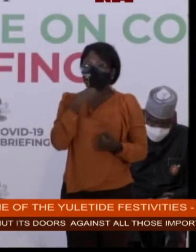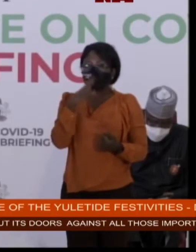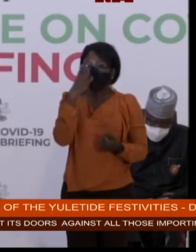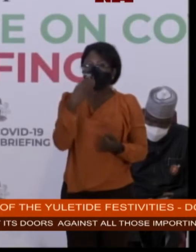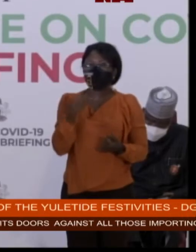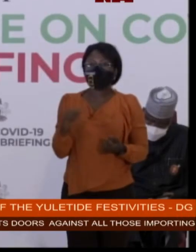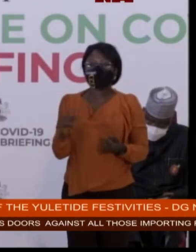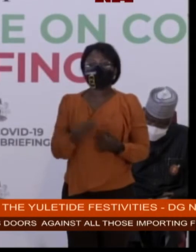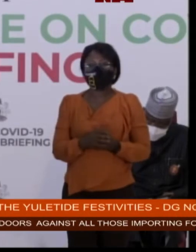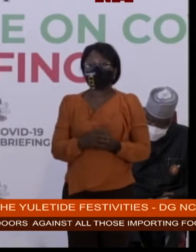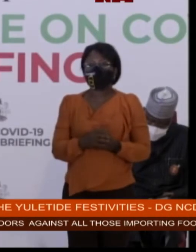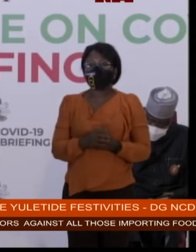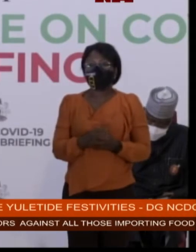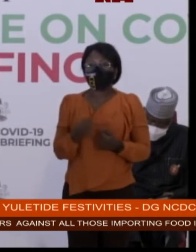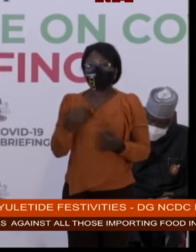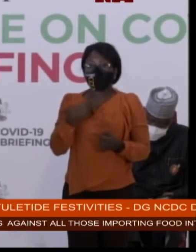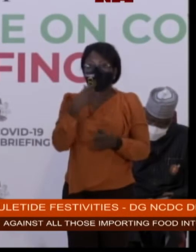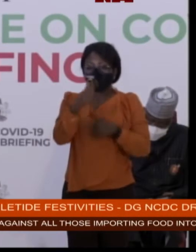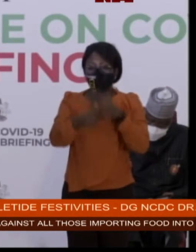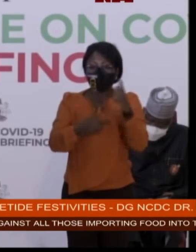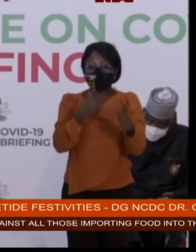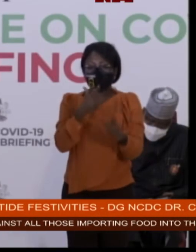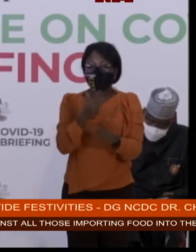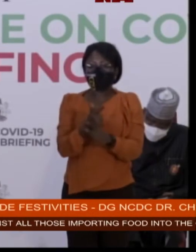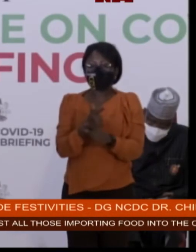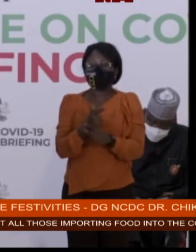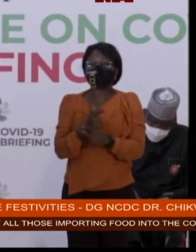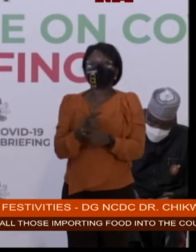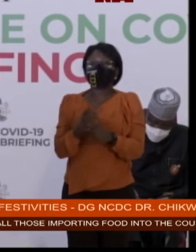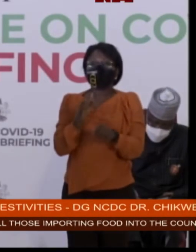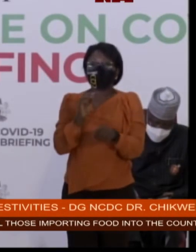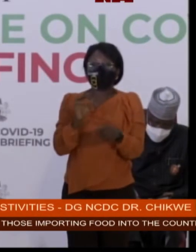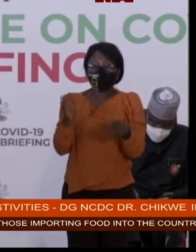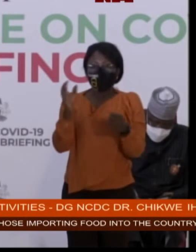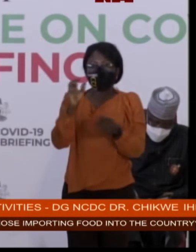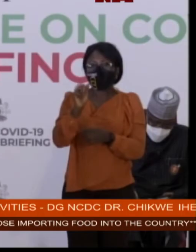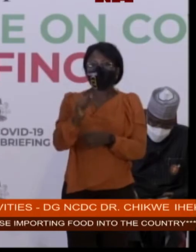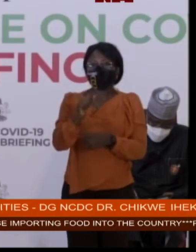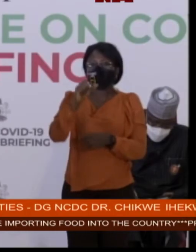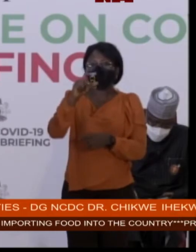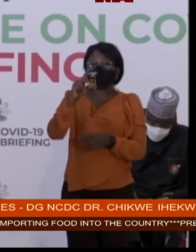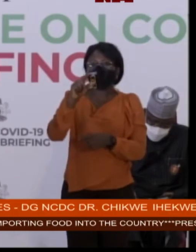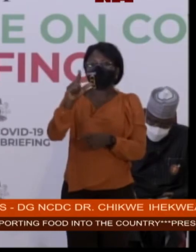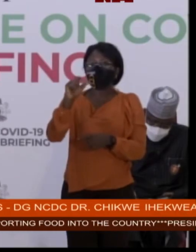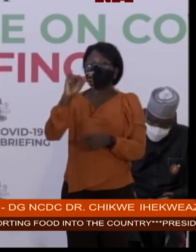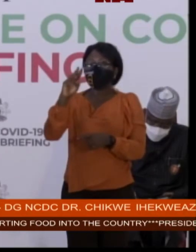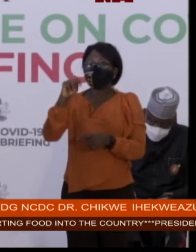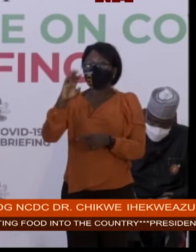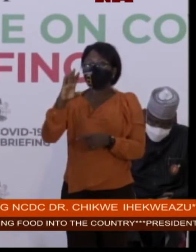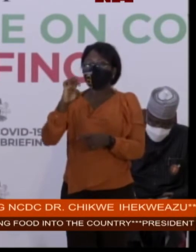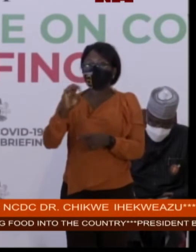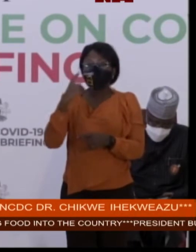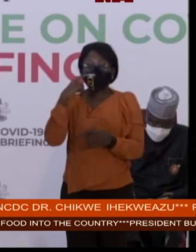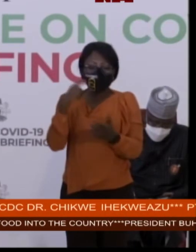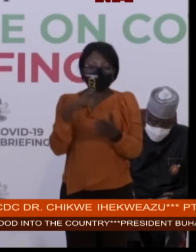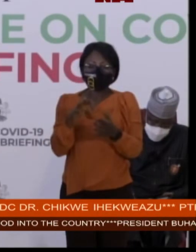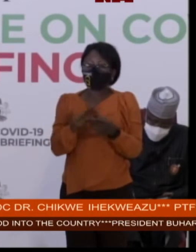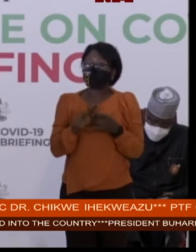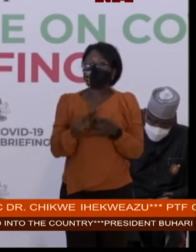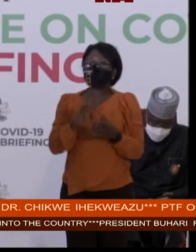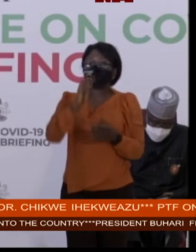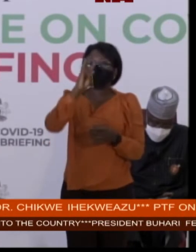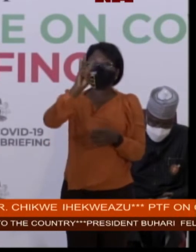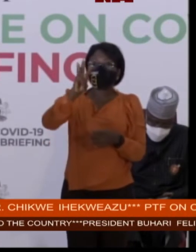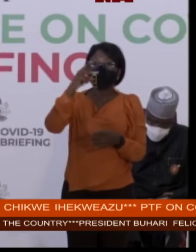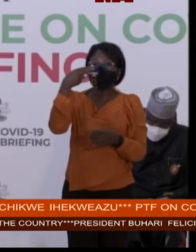Gavi is a global alliance for vaccines and immunizations. And of course, the WHO is